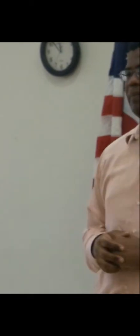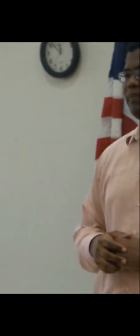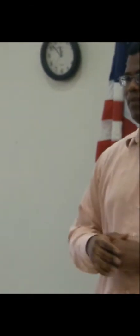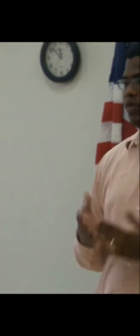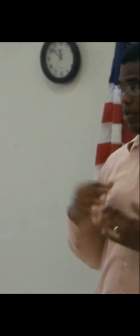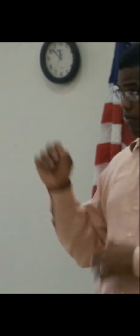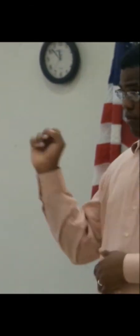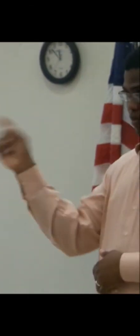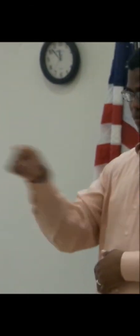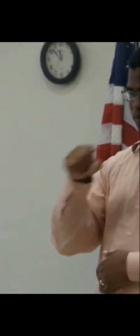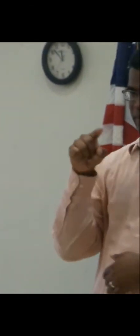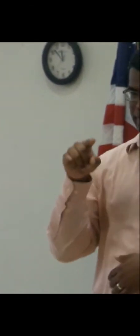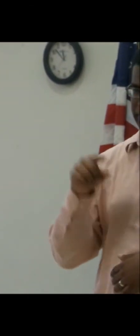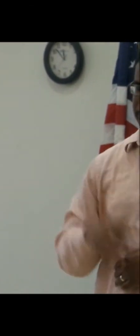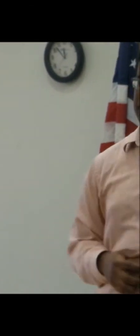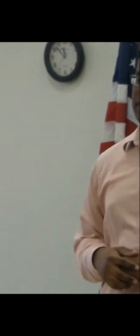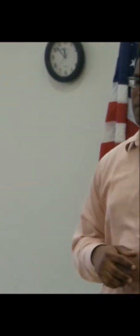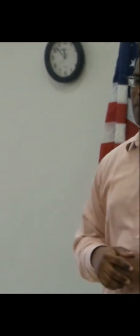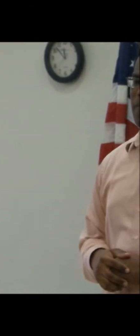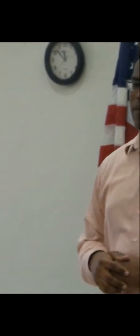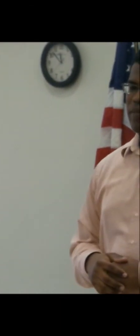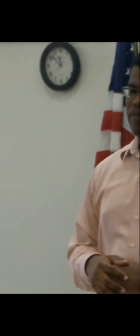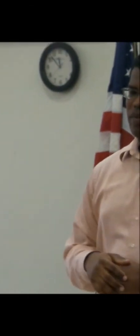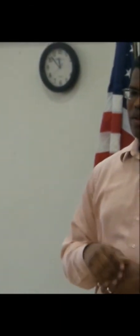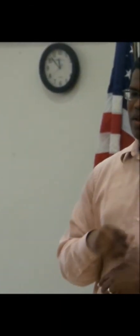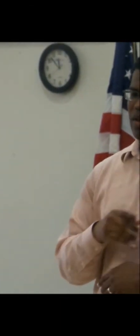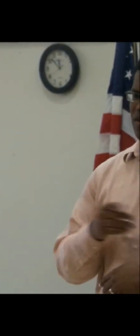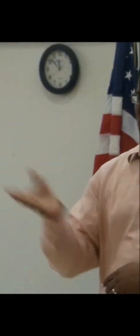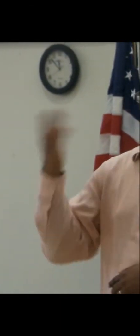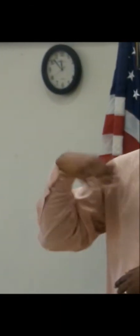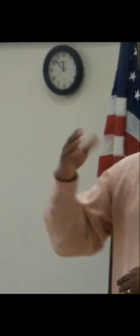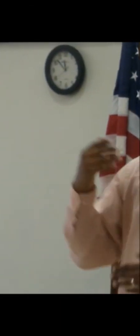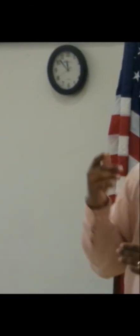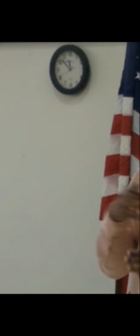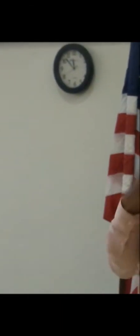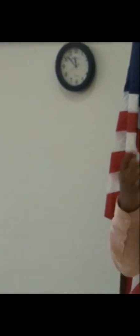rest. Have you had times when you felt sorry for yourself?